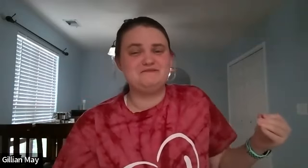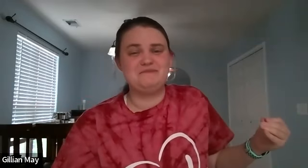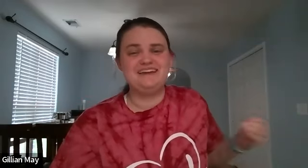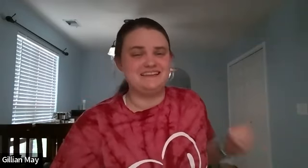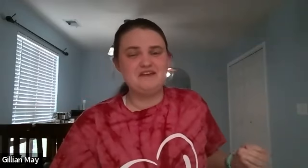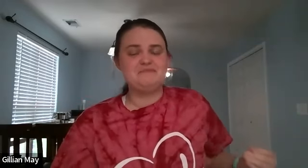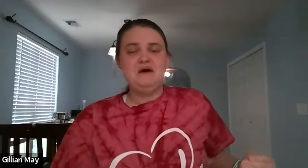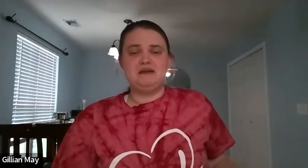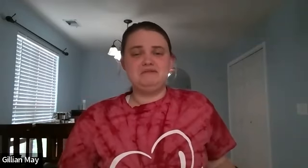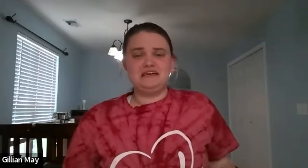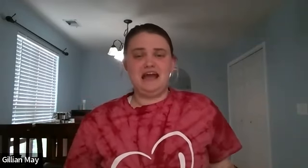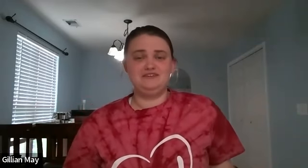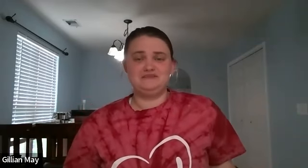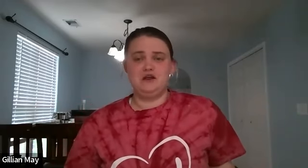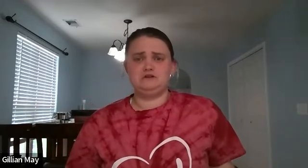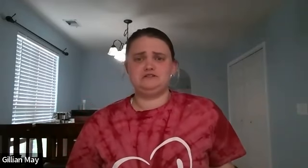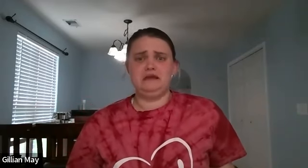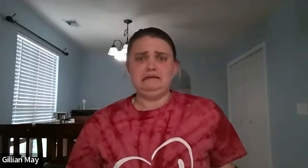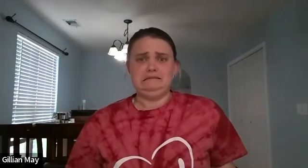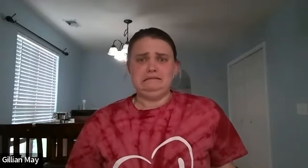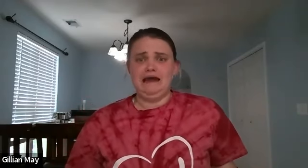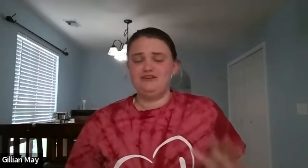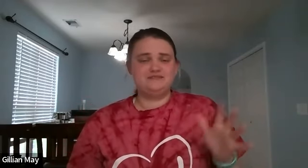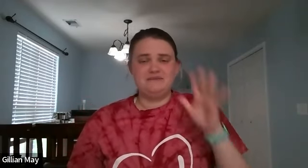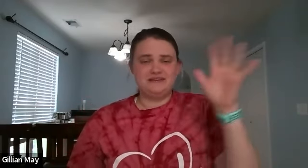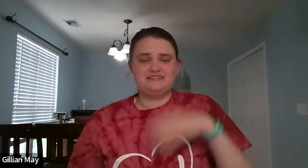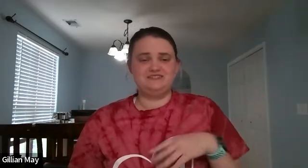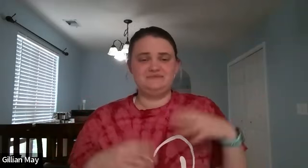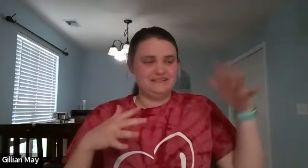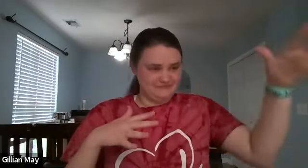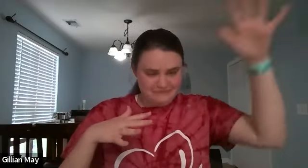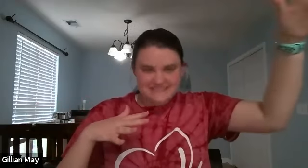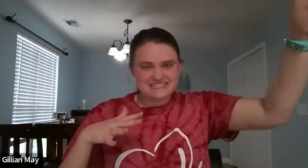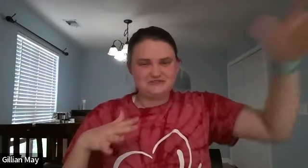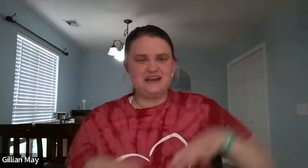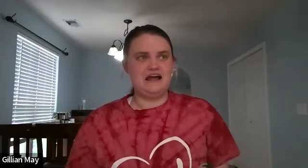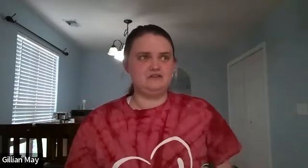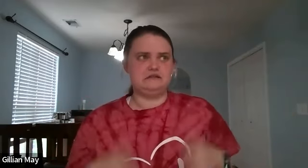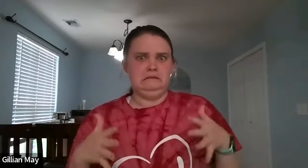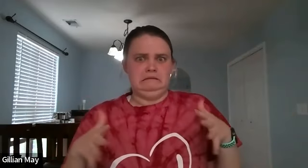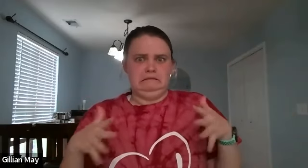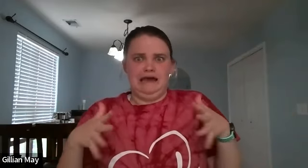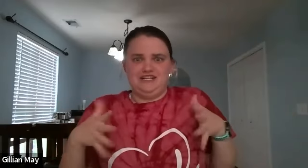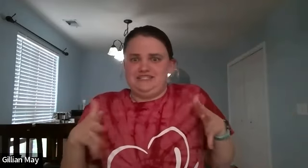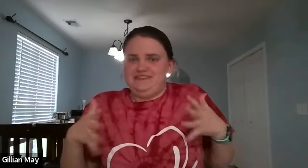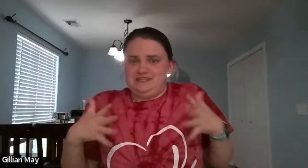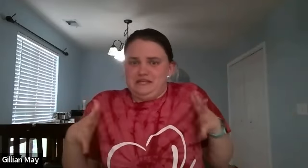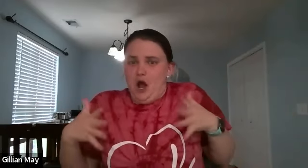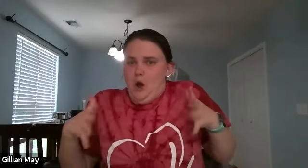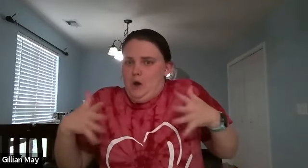my kids. I love them. But I was like, I looked at my coworkers. I'm like, I looked at my best teacher, my best teacher friend, and I was just like, I just did this. I was like, oh